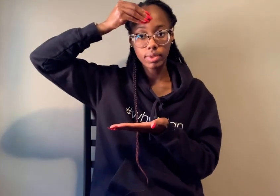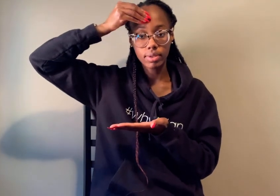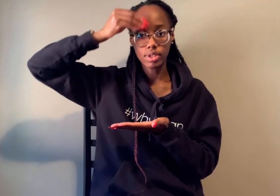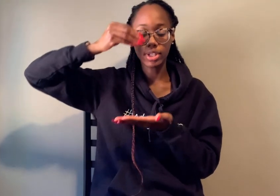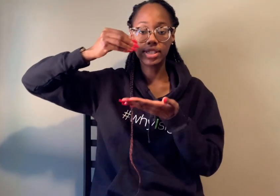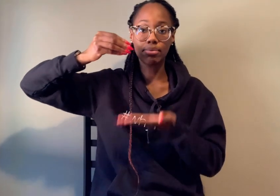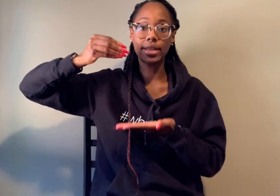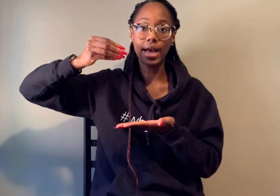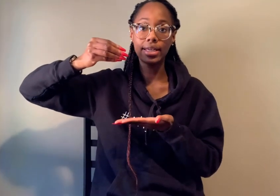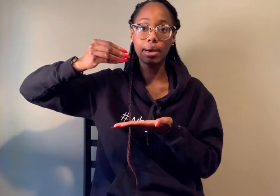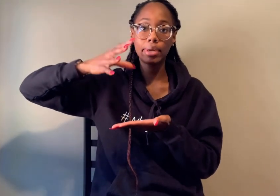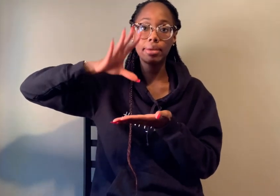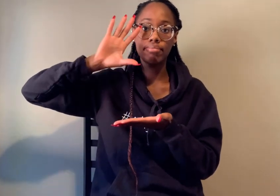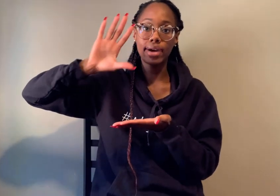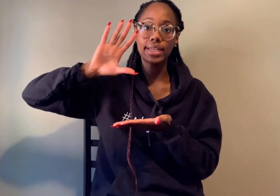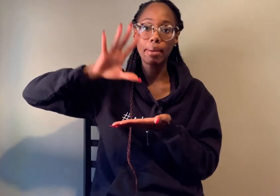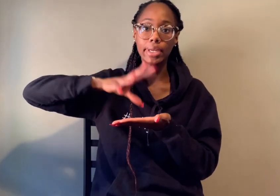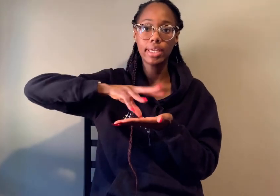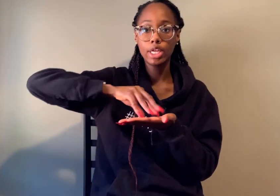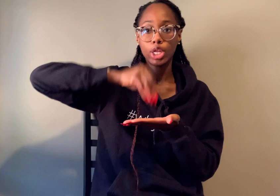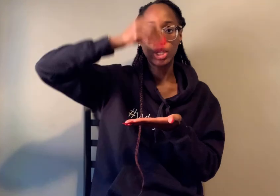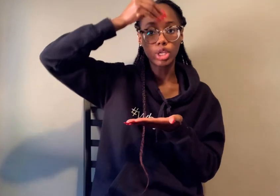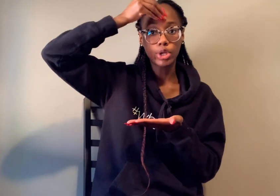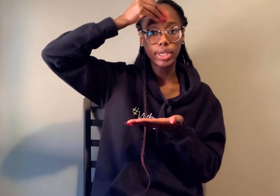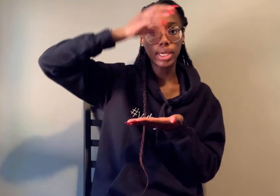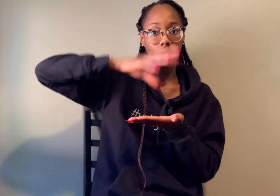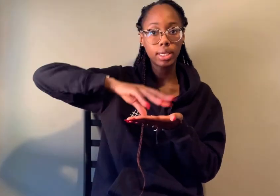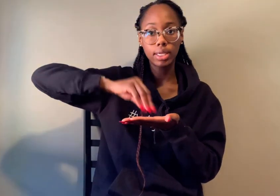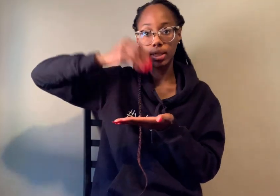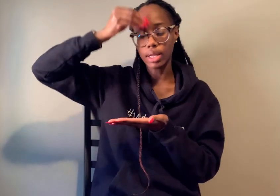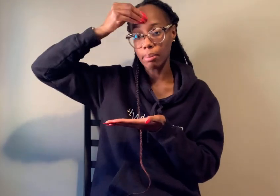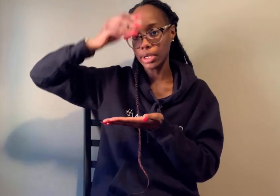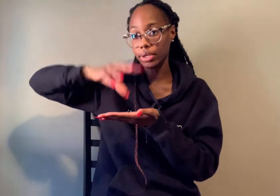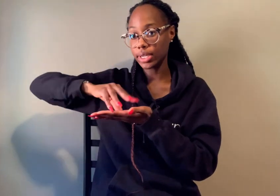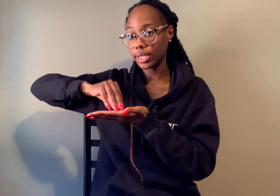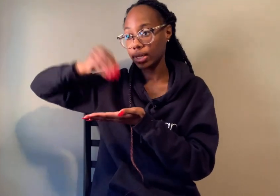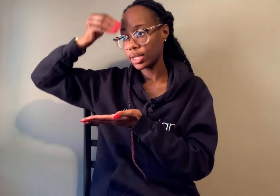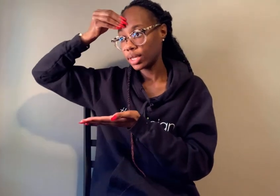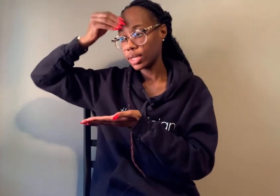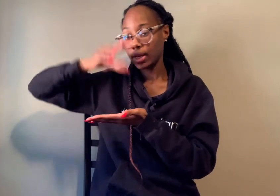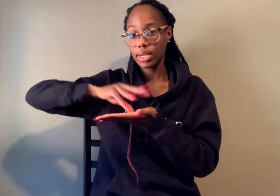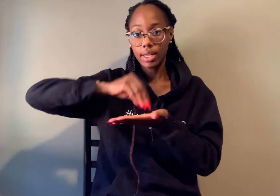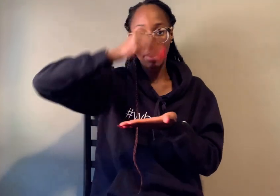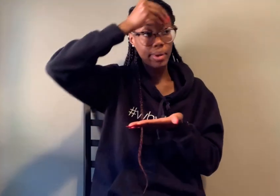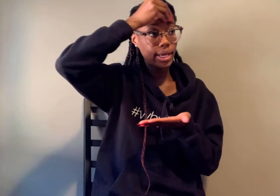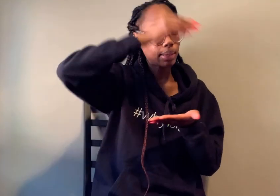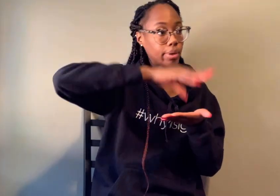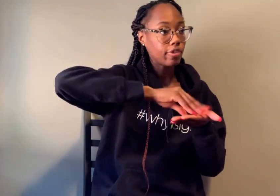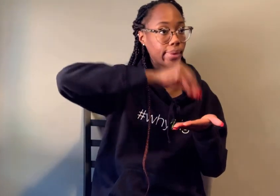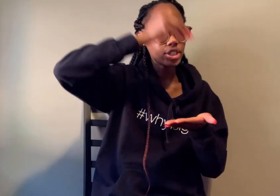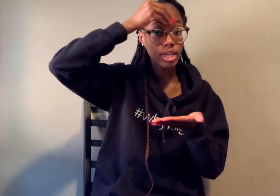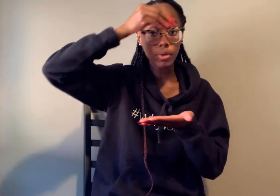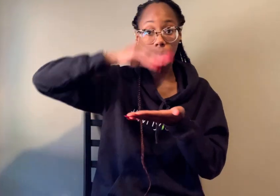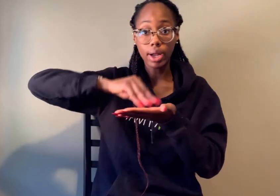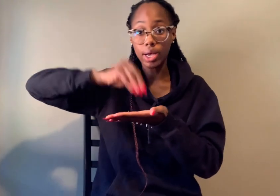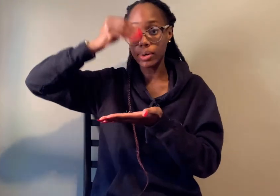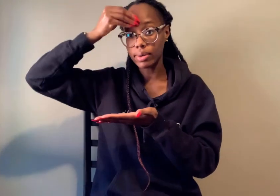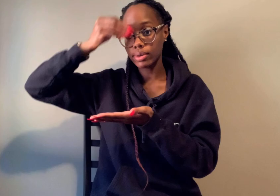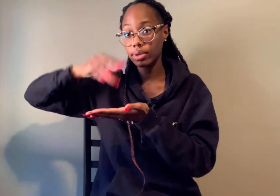So this is my non-dominant, my dominant, learning. I'm learning. I'm picking up information everywhere I go and